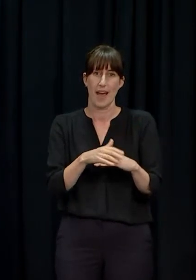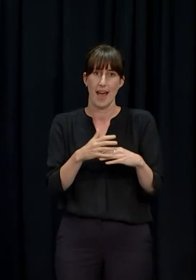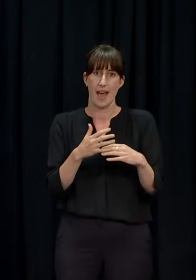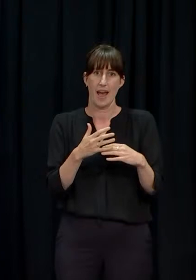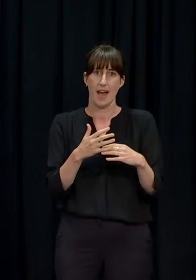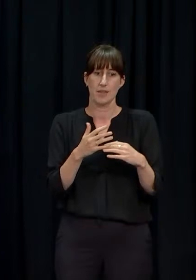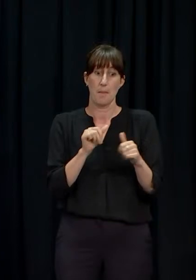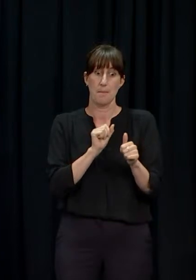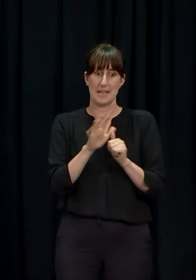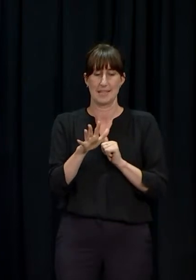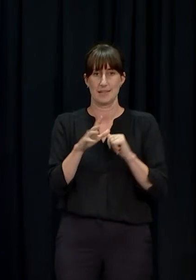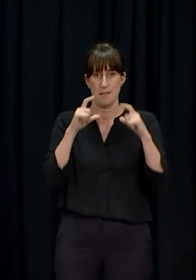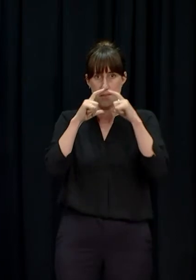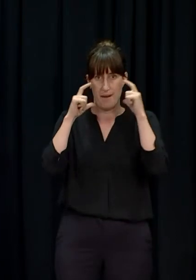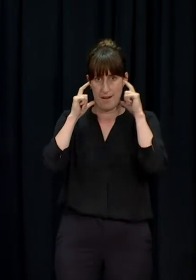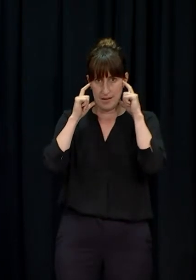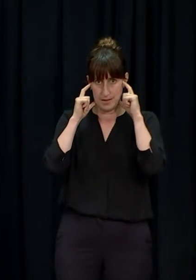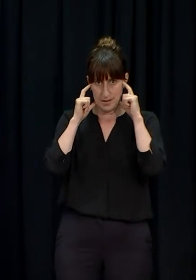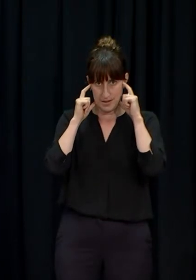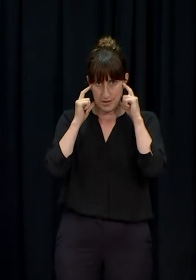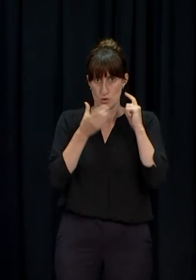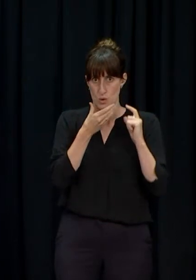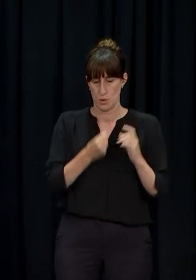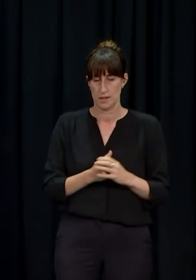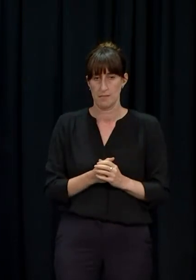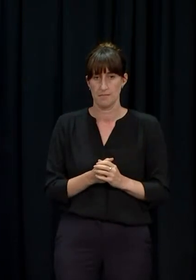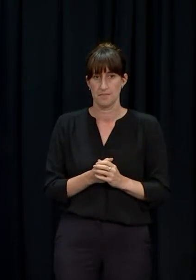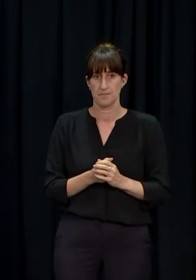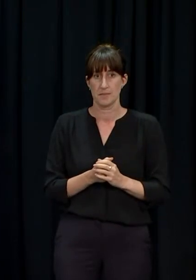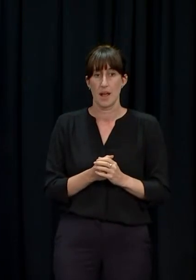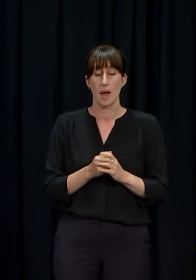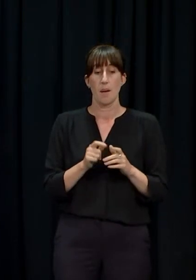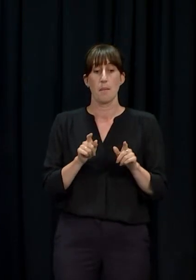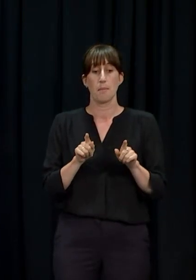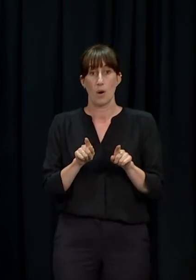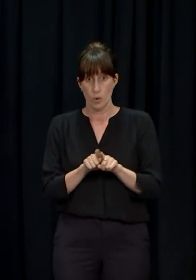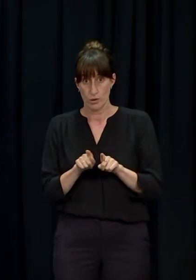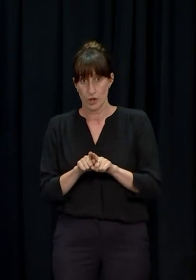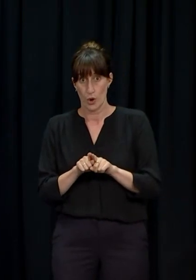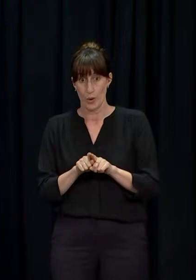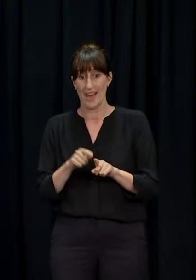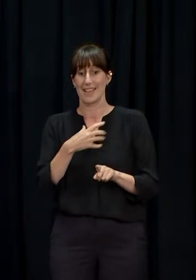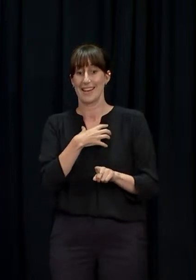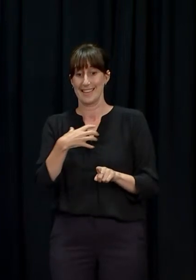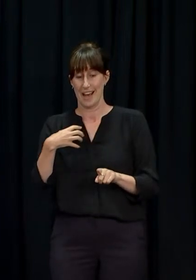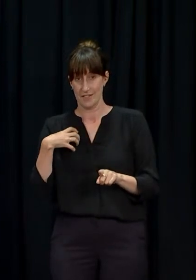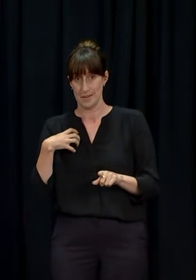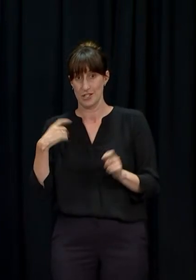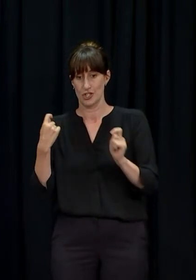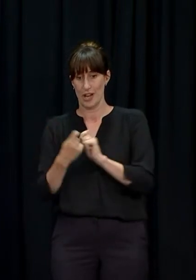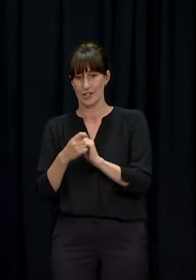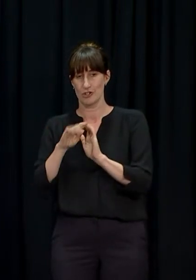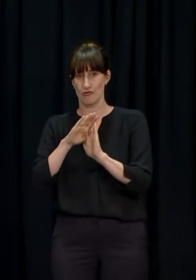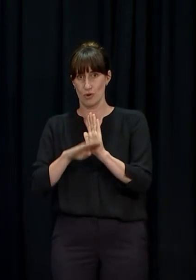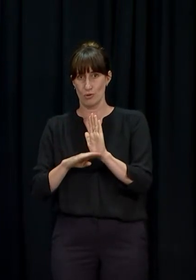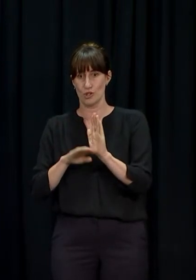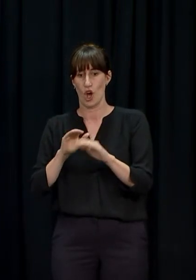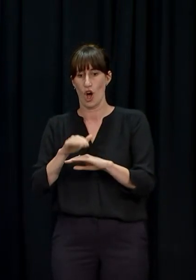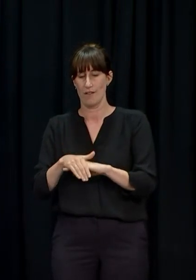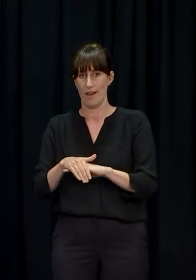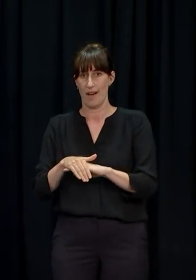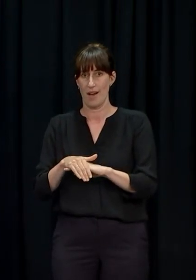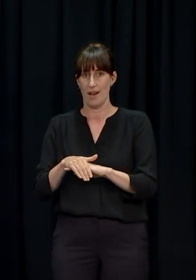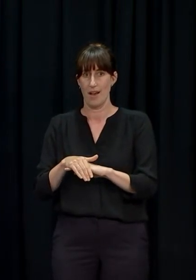be used. And separately, the government changed requirements for people covered by mandates for